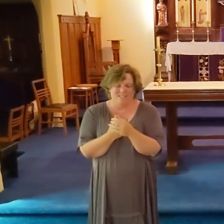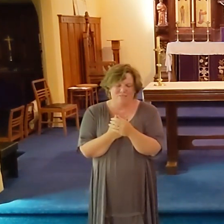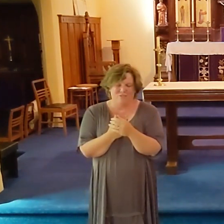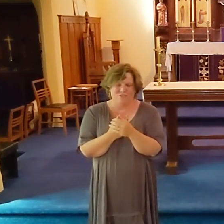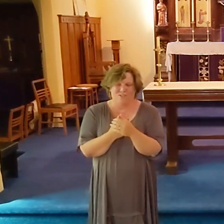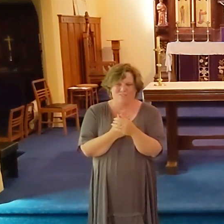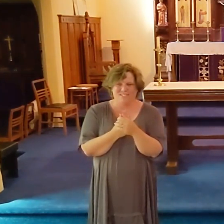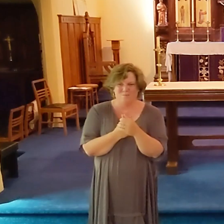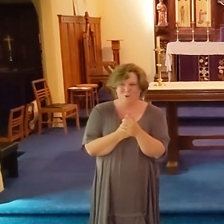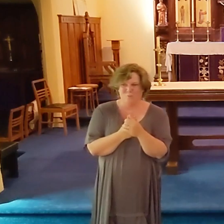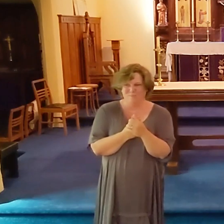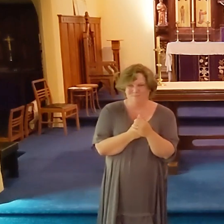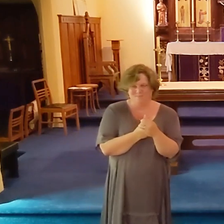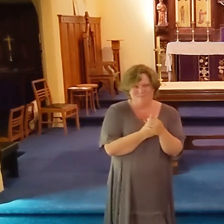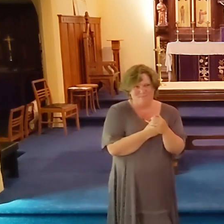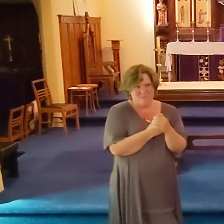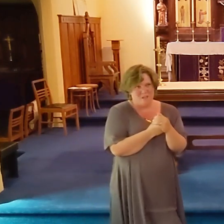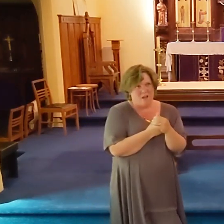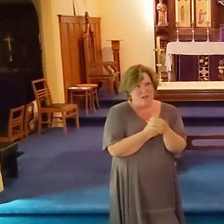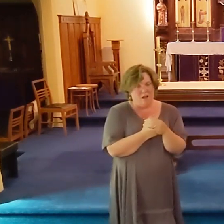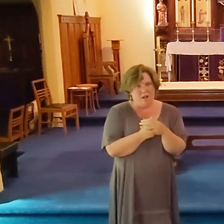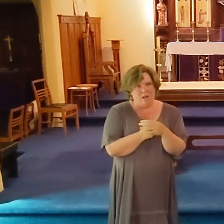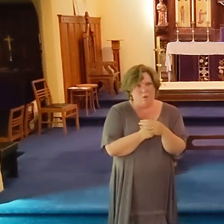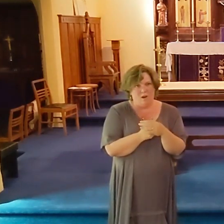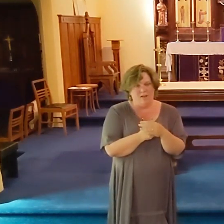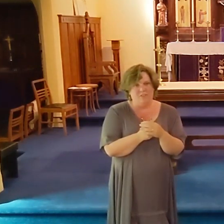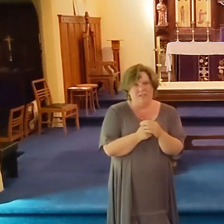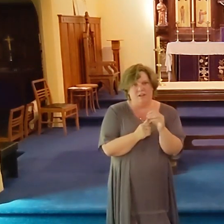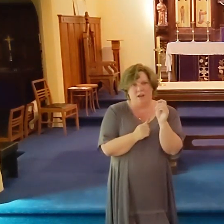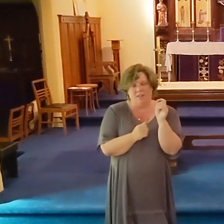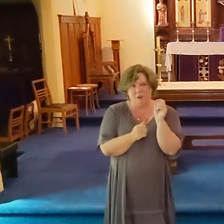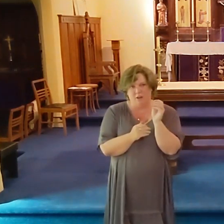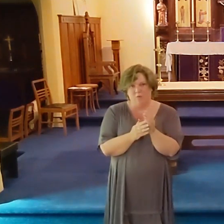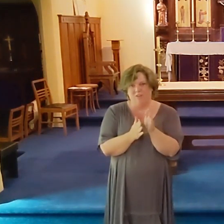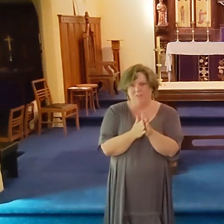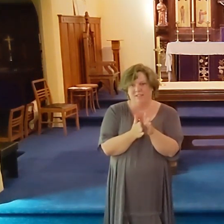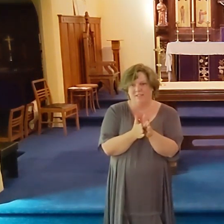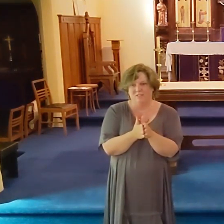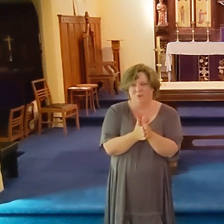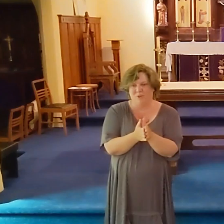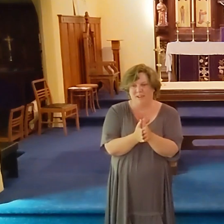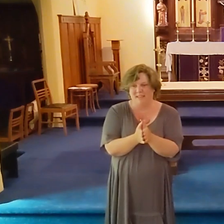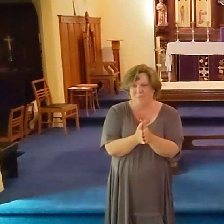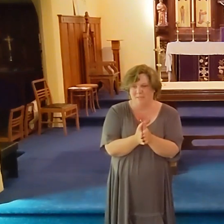waiting by the sea for your true lover to come home. And when I sing it, I always think